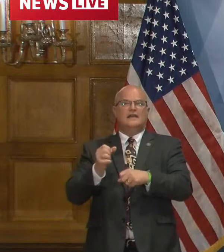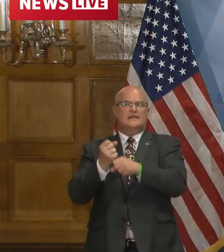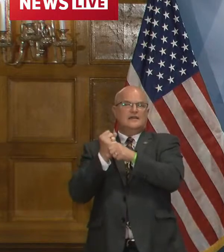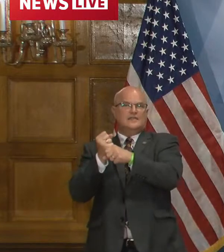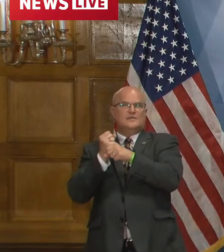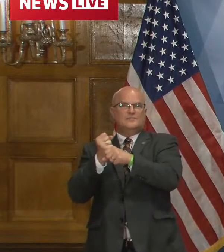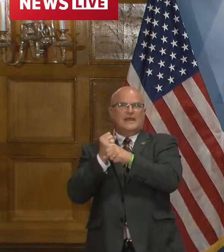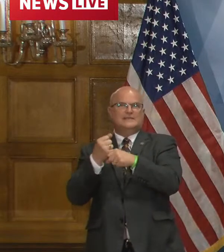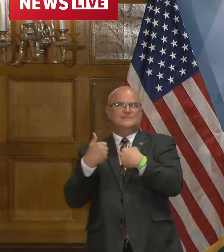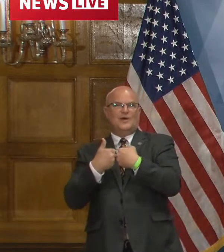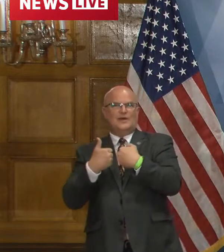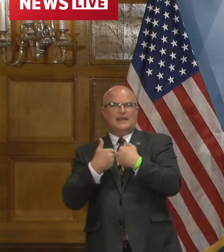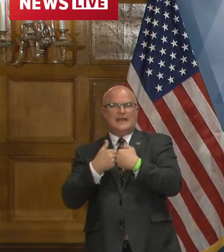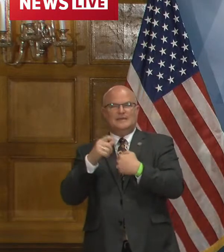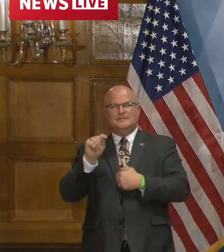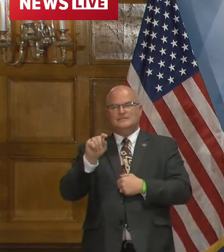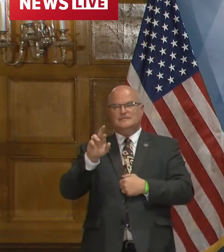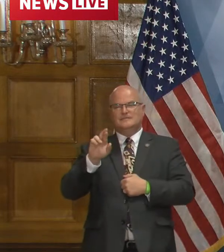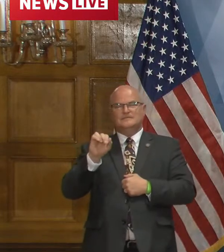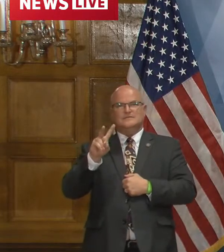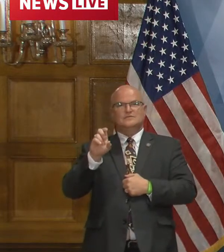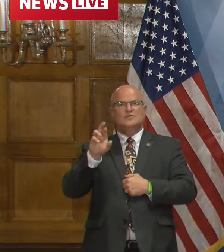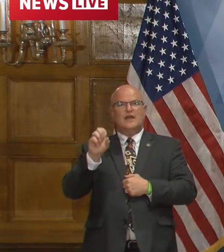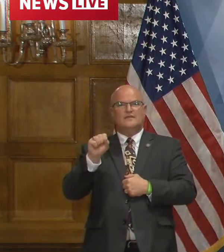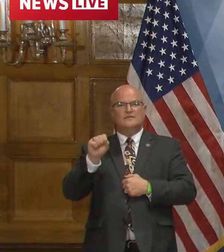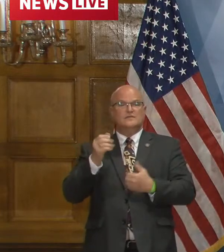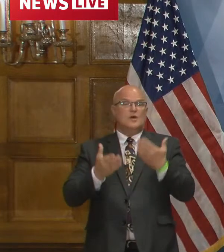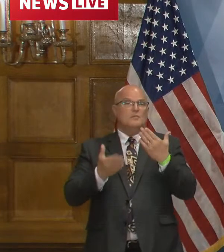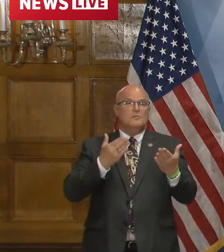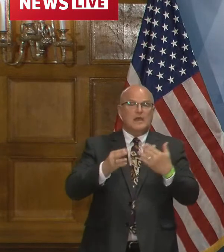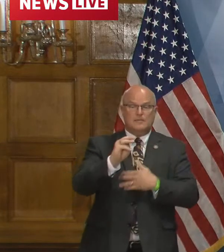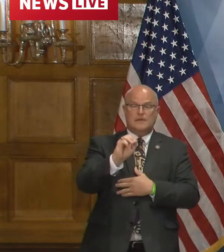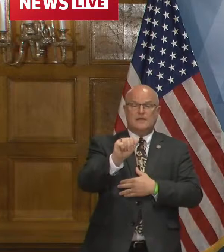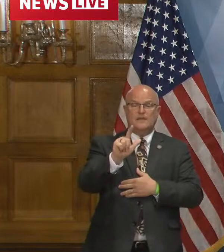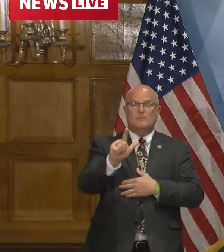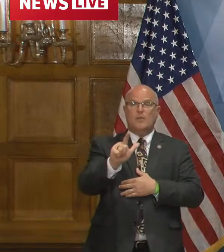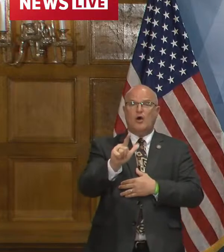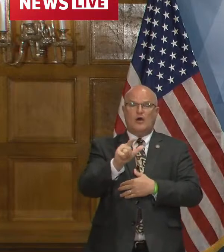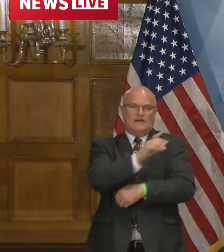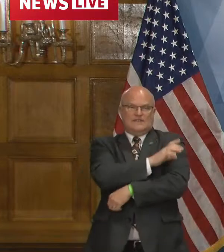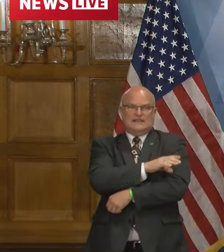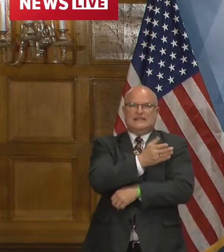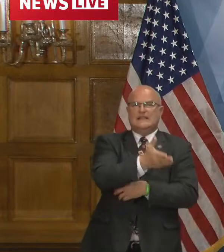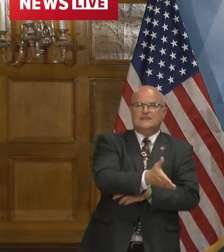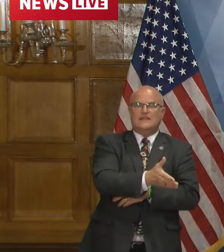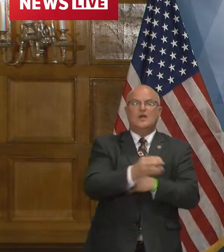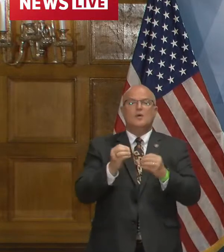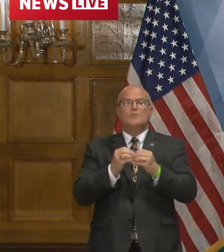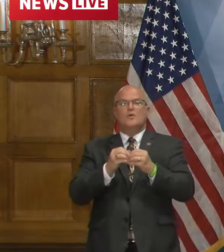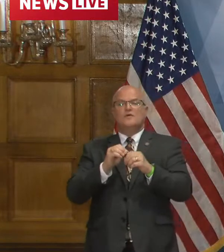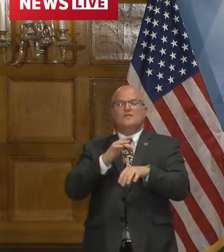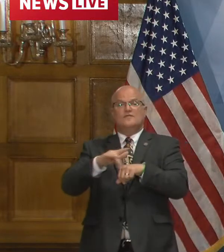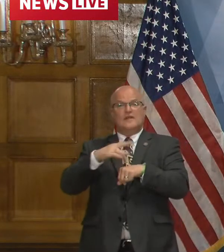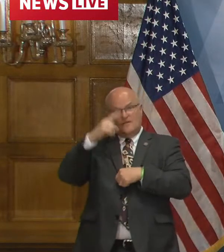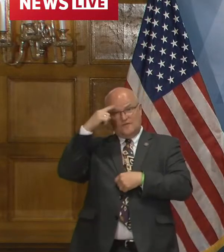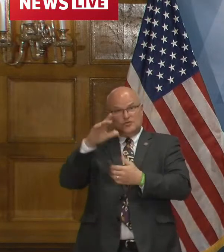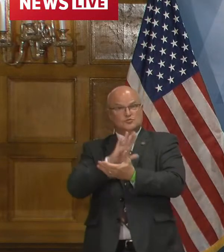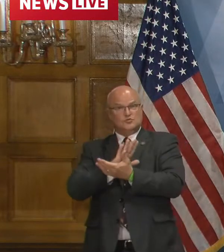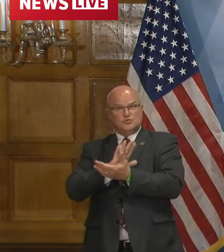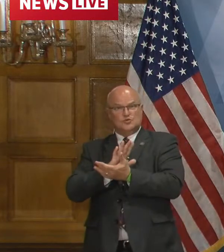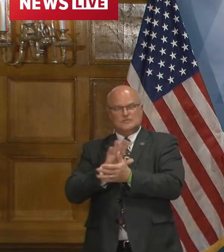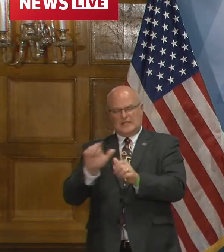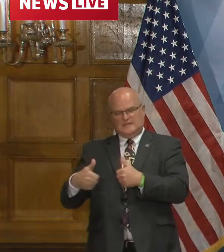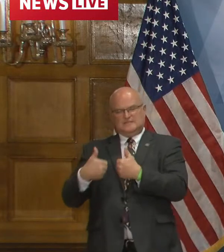baseball game. I would like to see it at the malls that are available. I would like to see it more available to schools, and